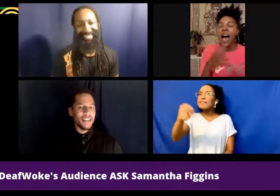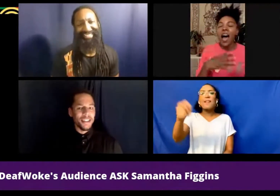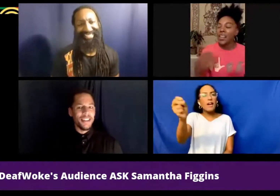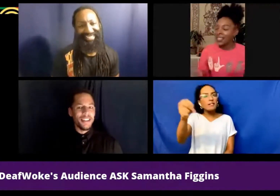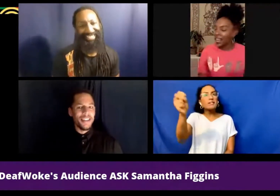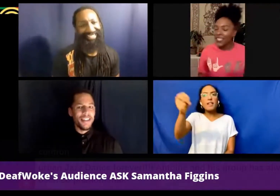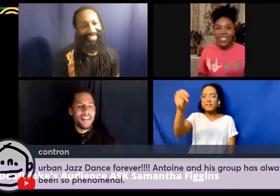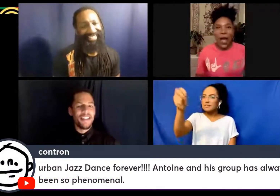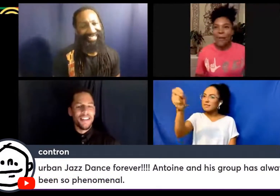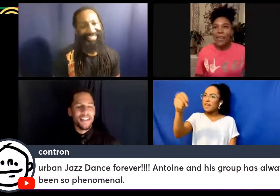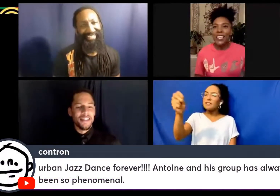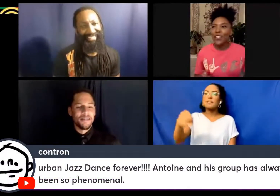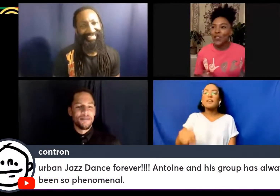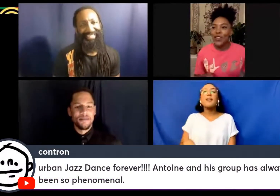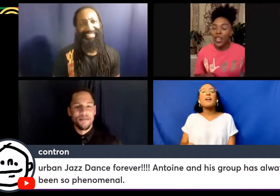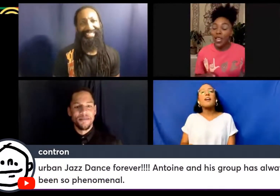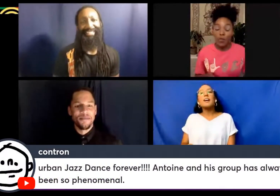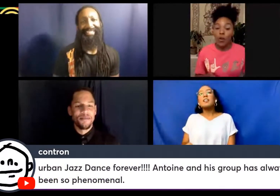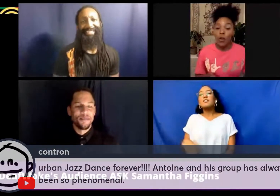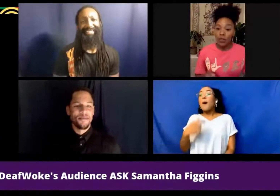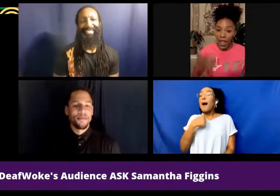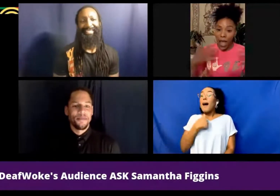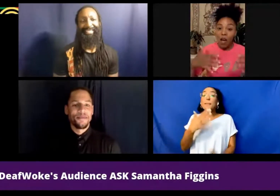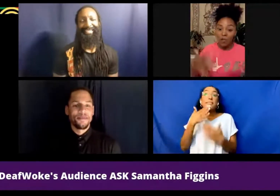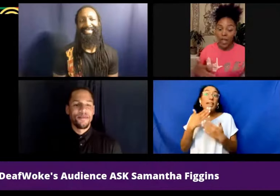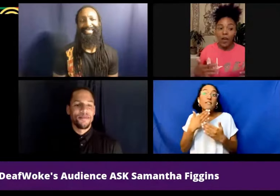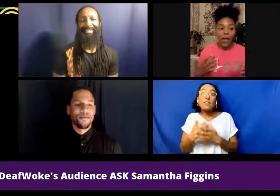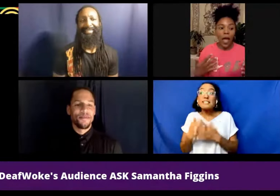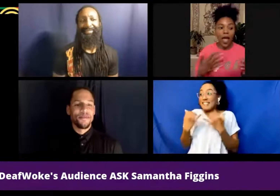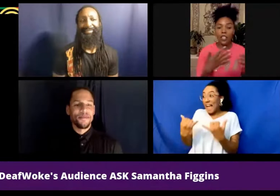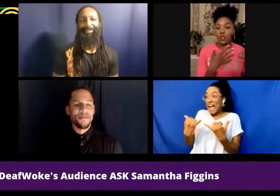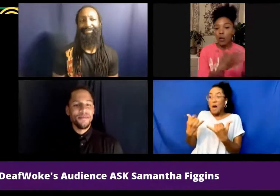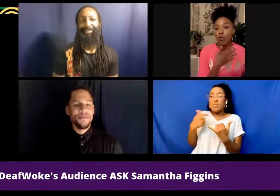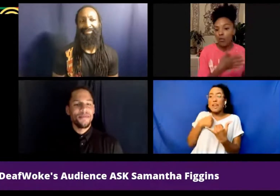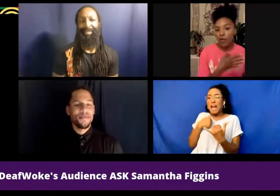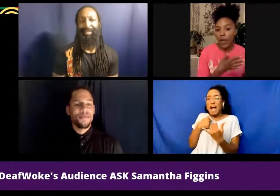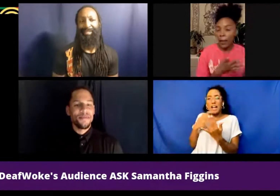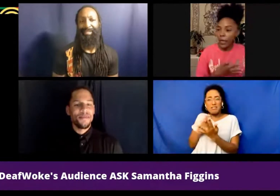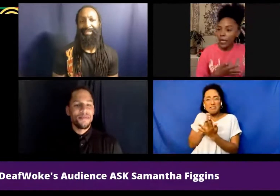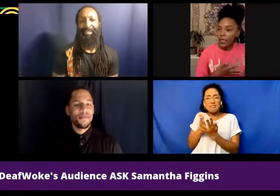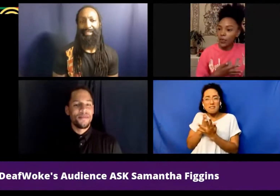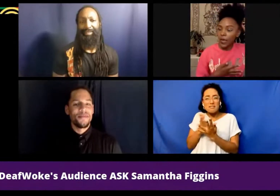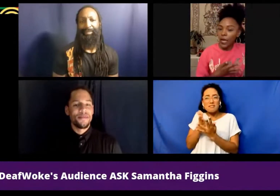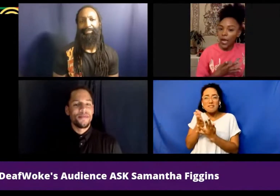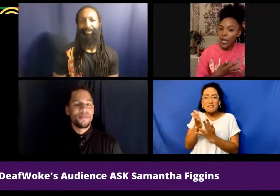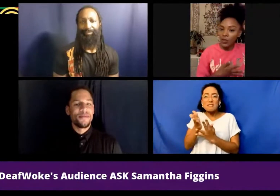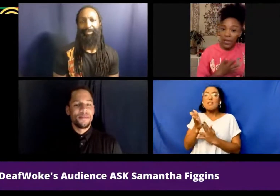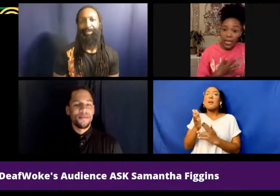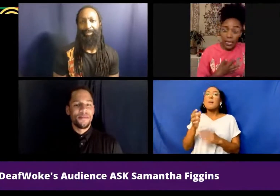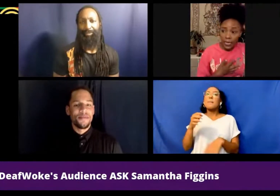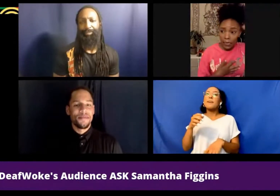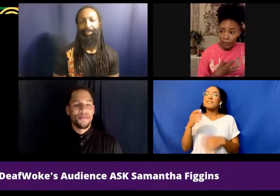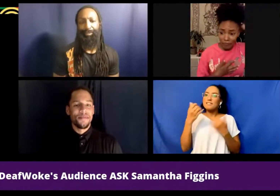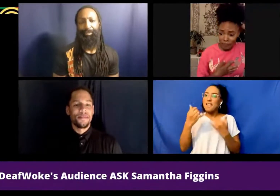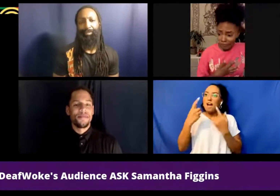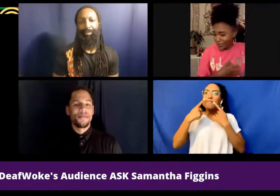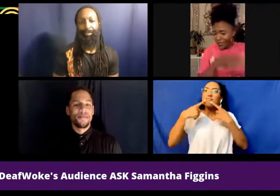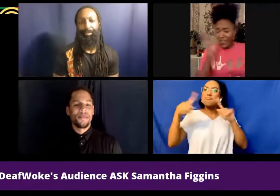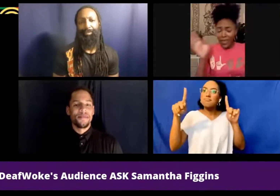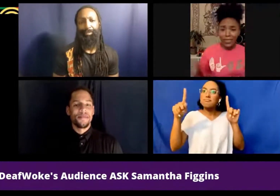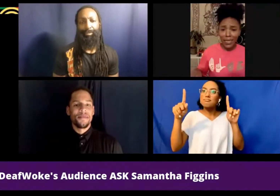Work it. Yes, and I'm like so thankful now that I had to go through that, because when I got to